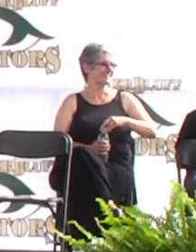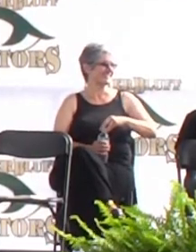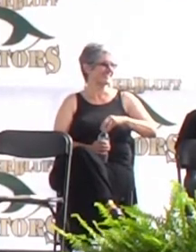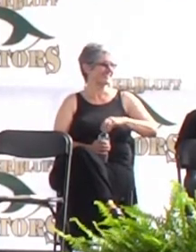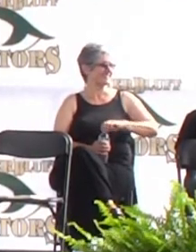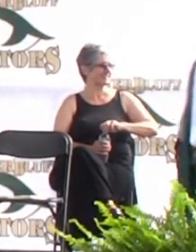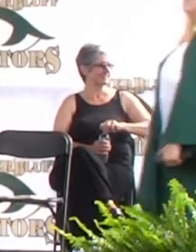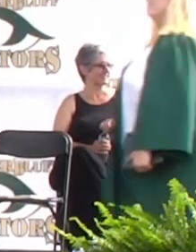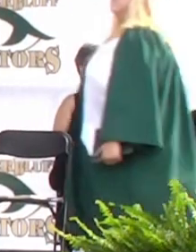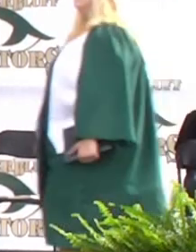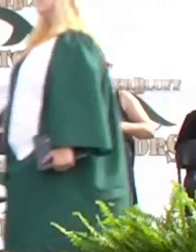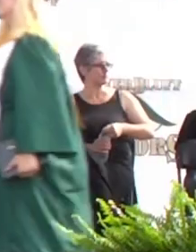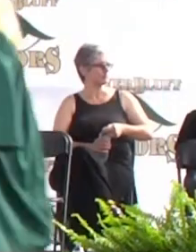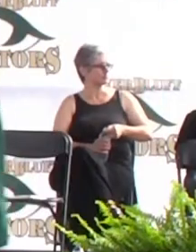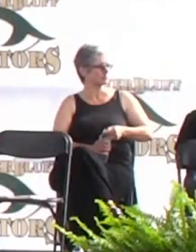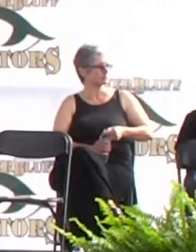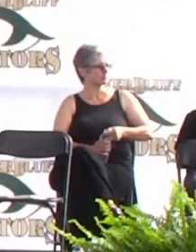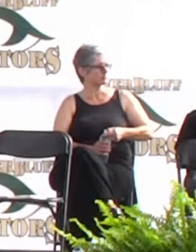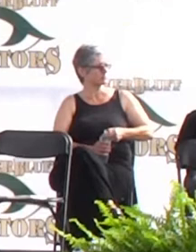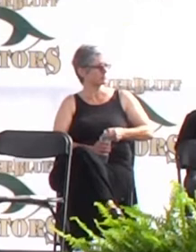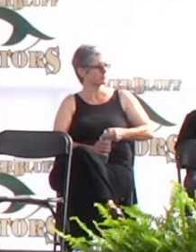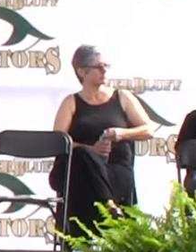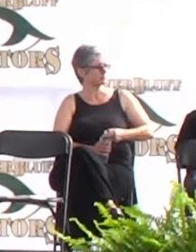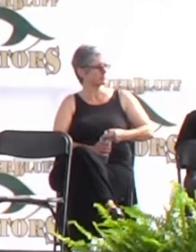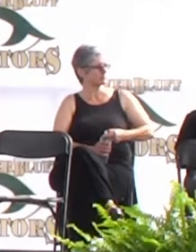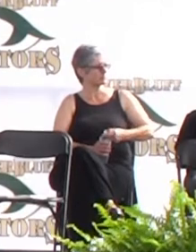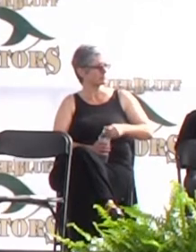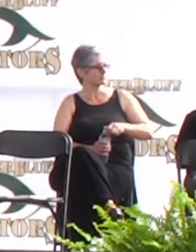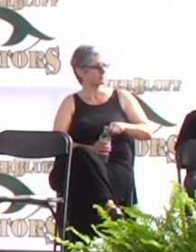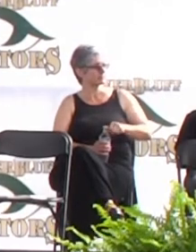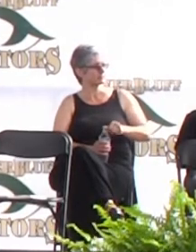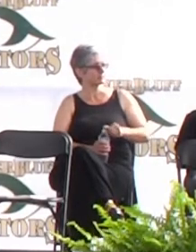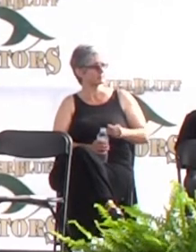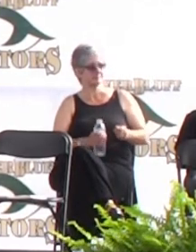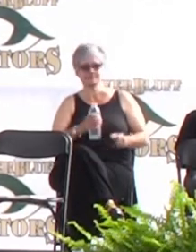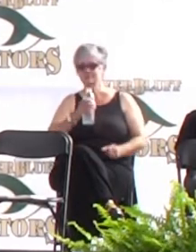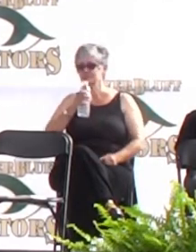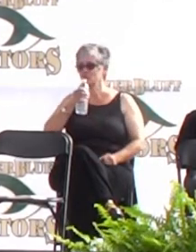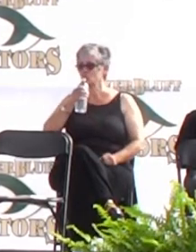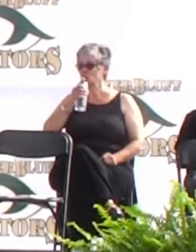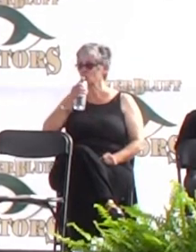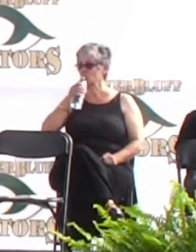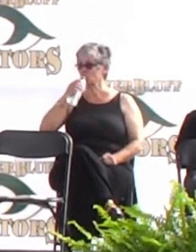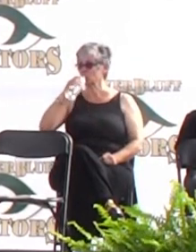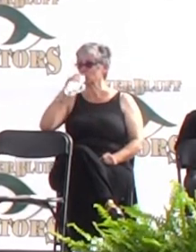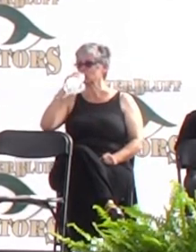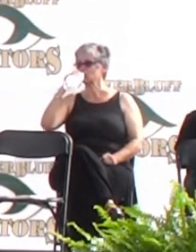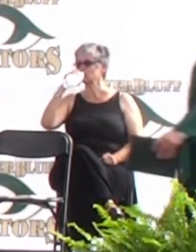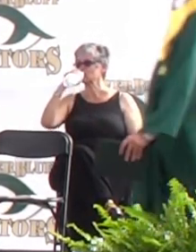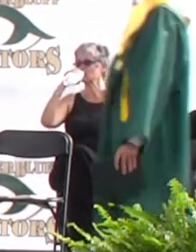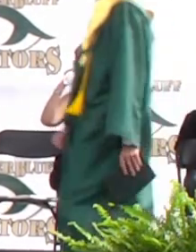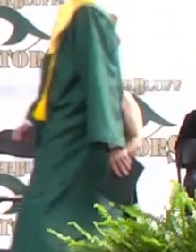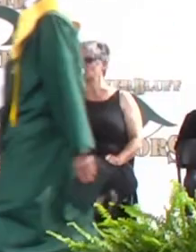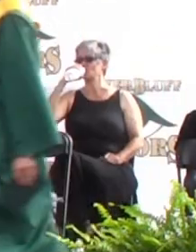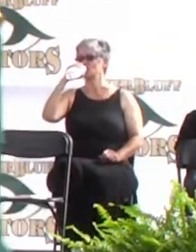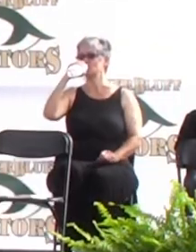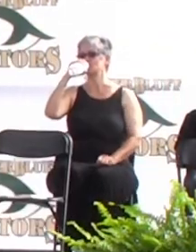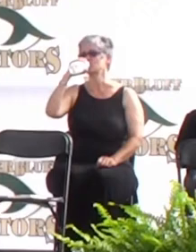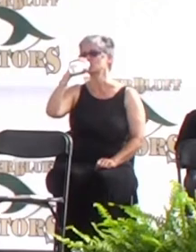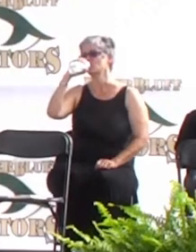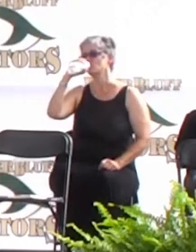Girai Wise, center graduate. Mr. Bonnet's crew, Joshua Antonio Ackley, honor